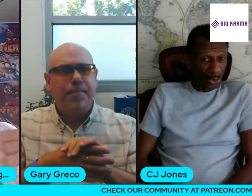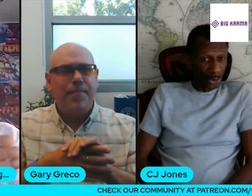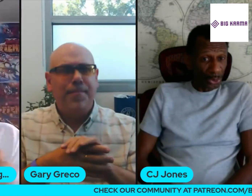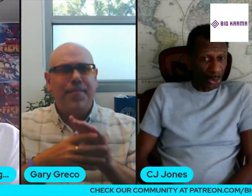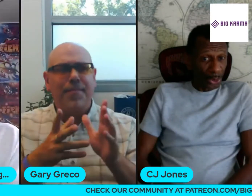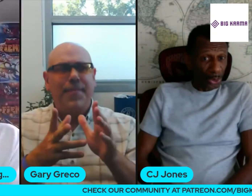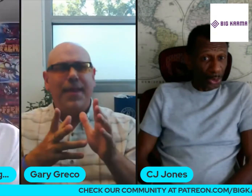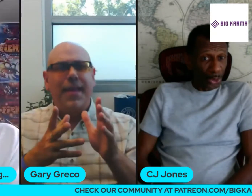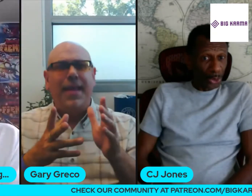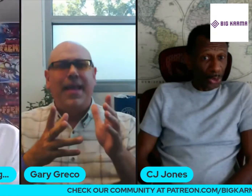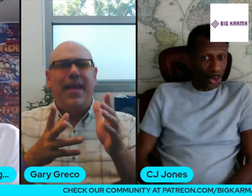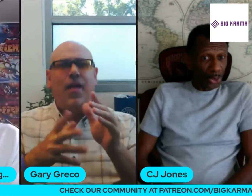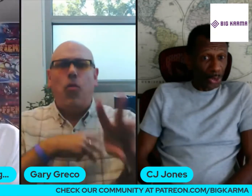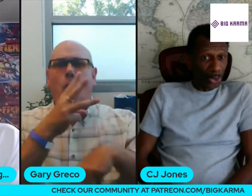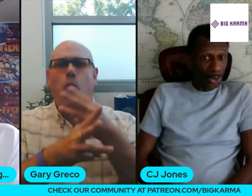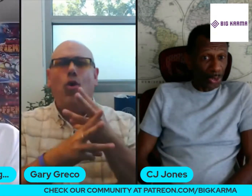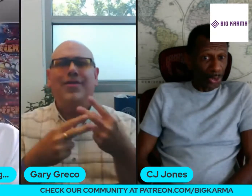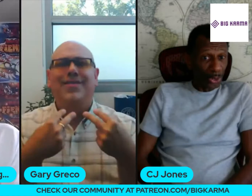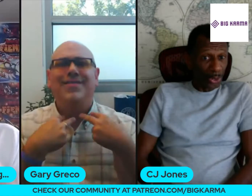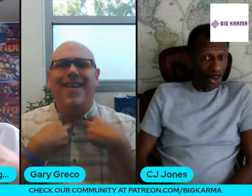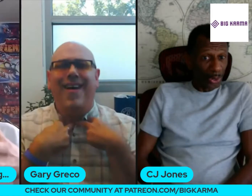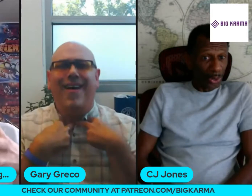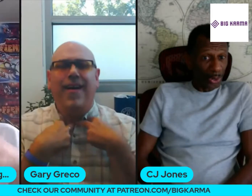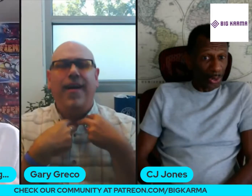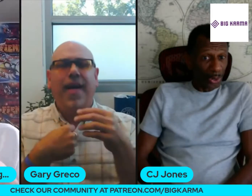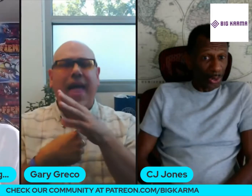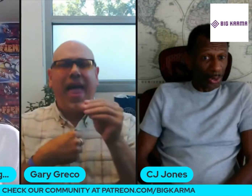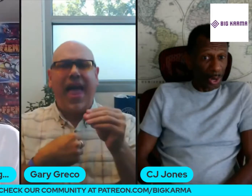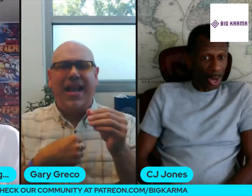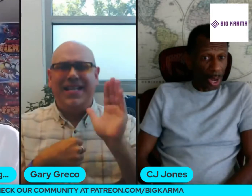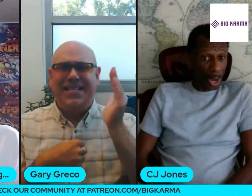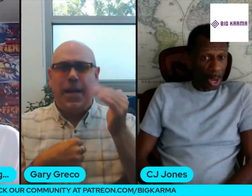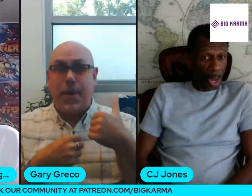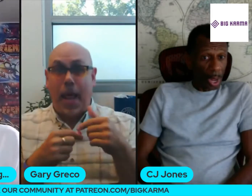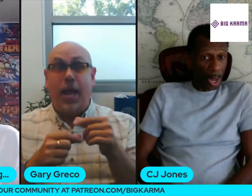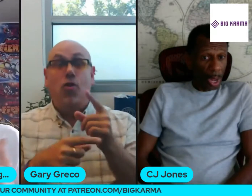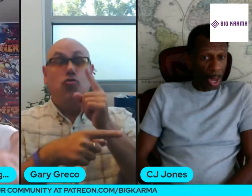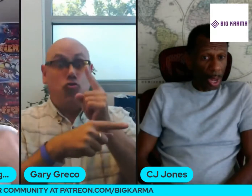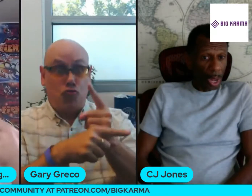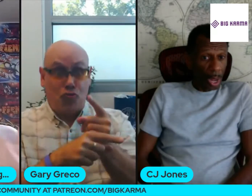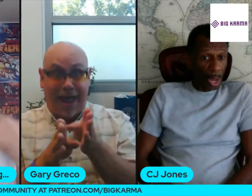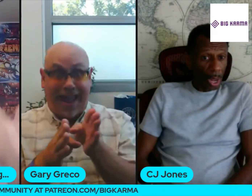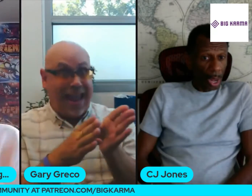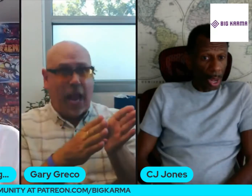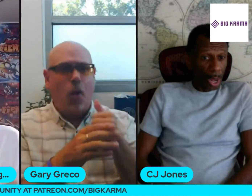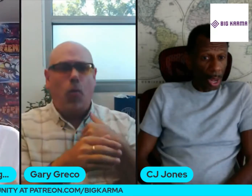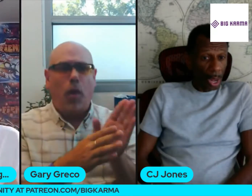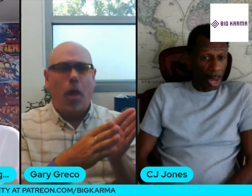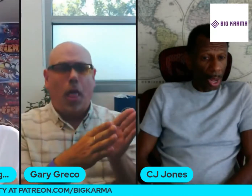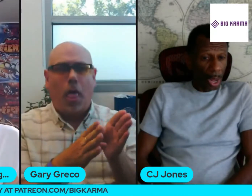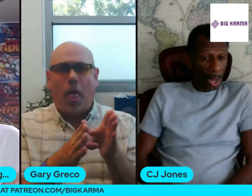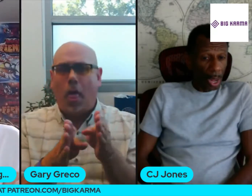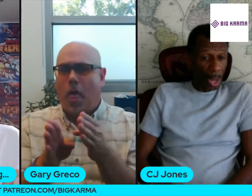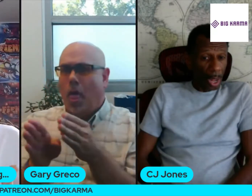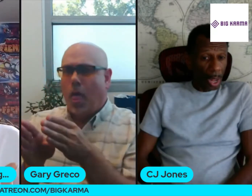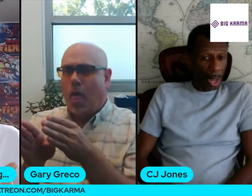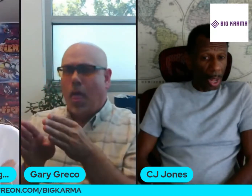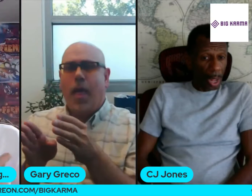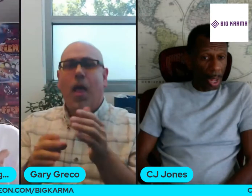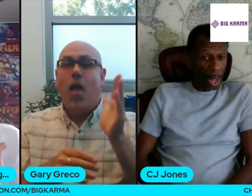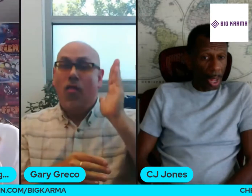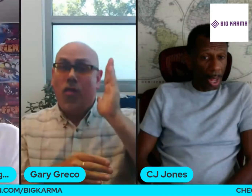is stuck and we are going in the wrong direction. The future of humanity is collective.